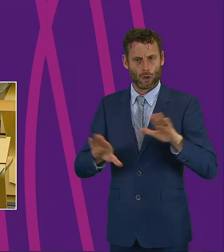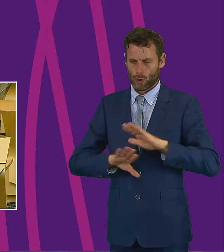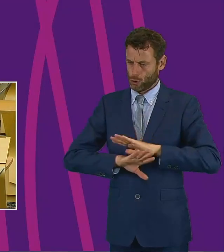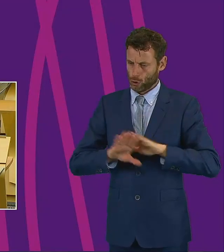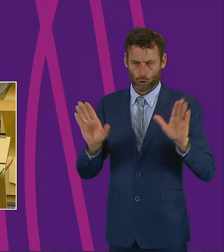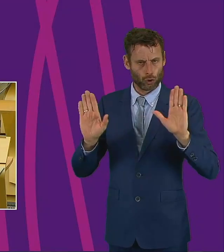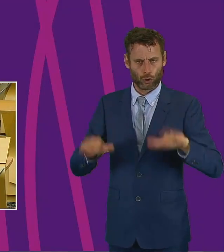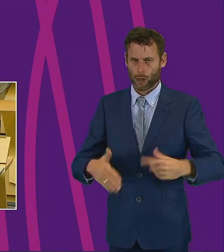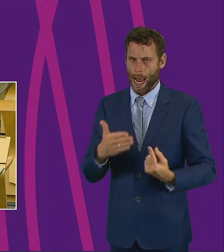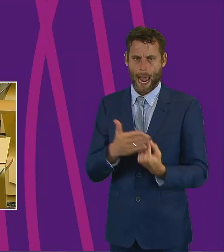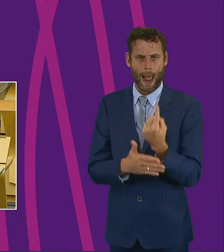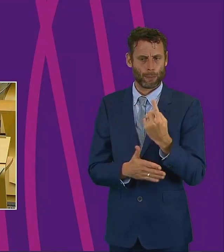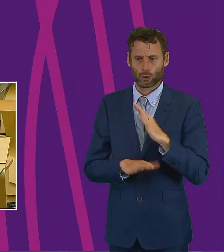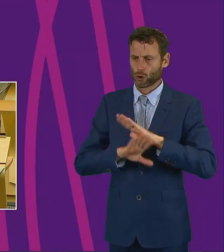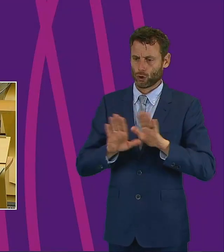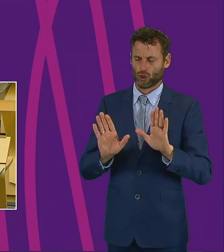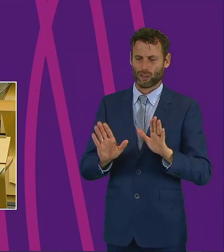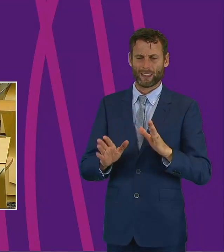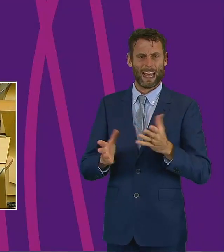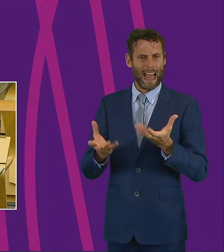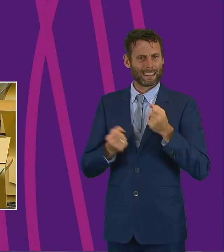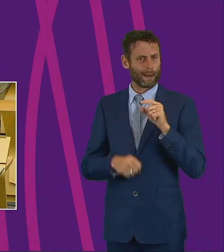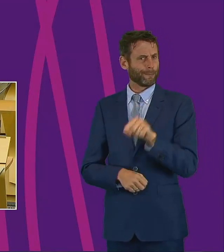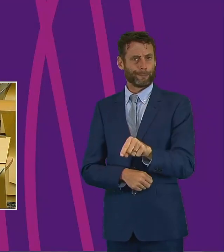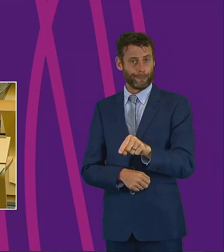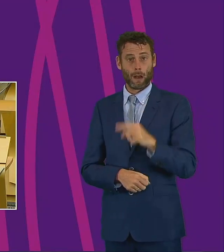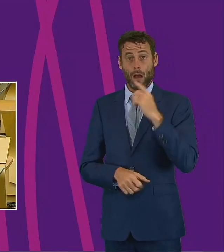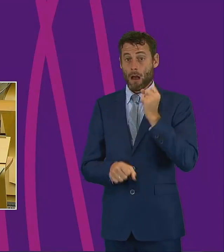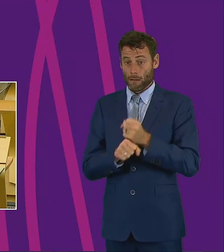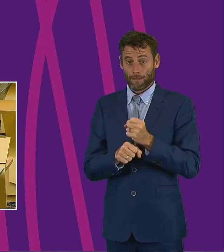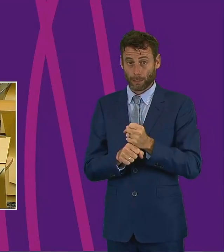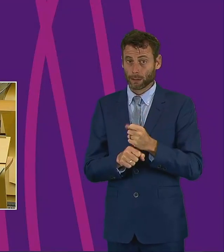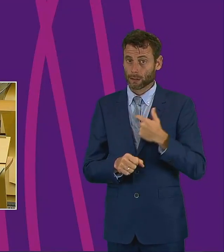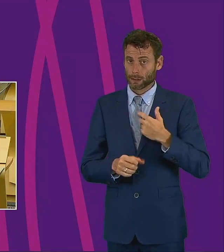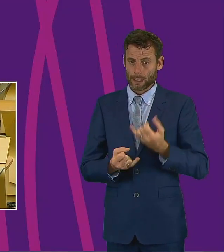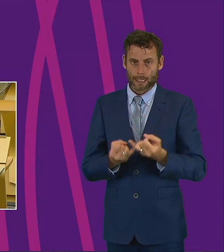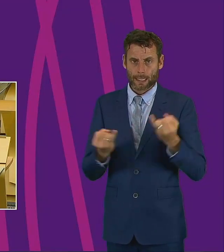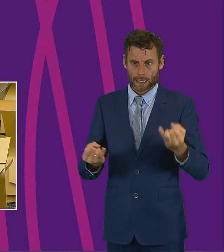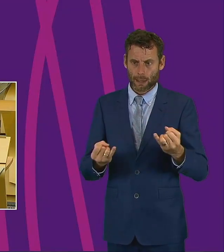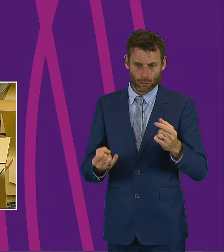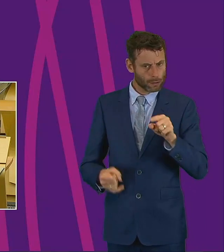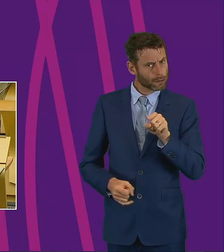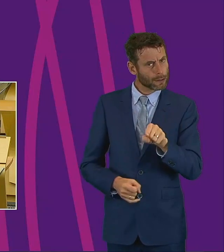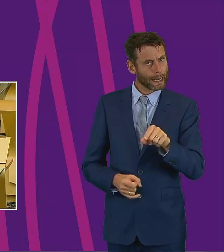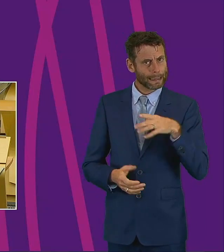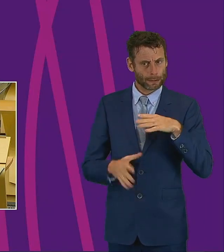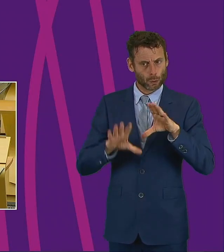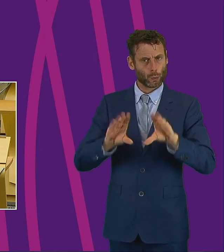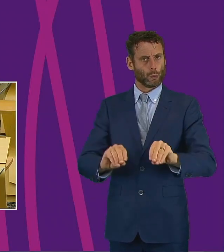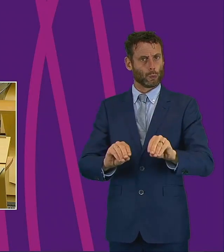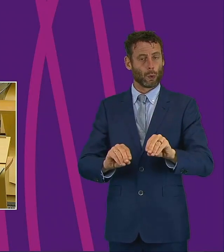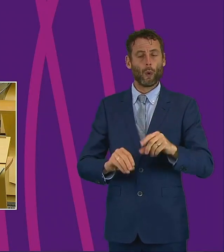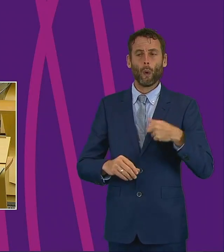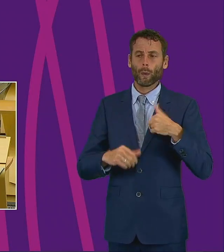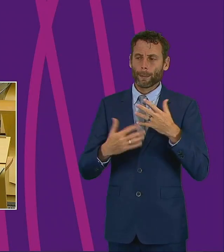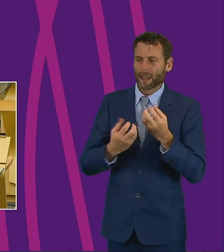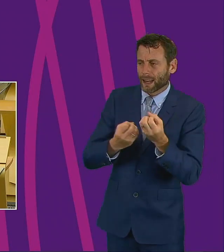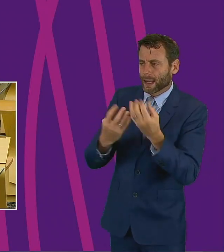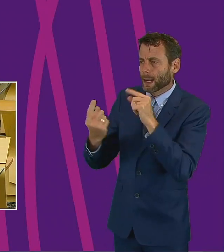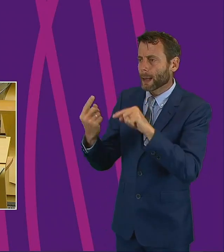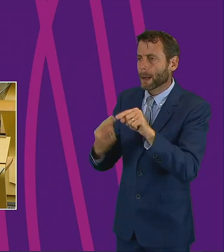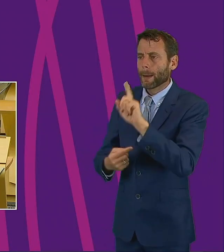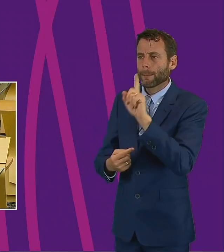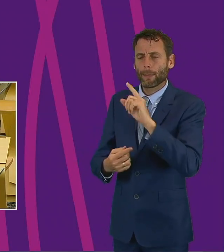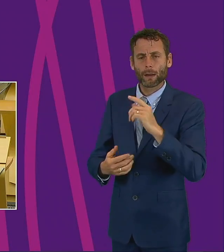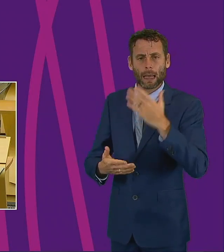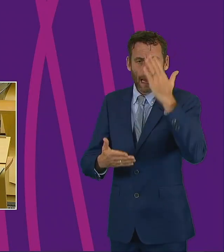and must not be tolerated. The Government takes these matters very seriously. We've met with key organisations throughout the pandemic to listen to concerns directly